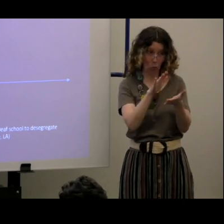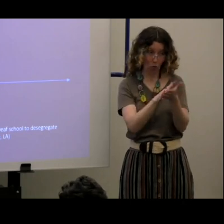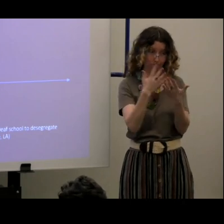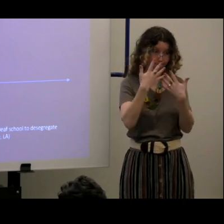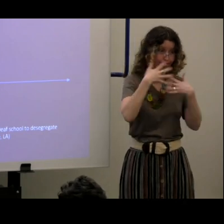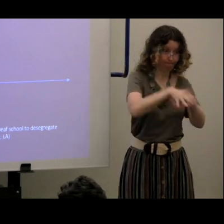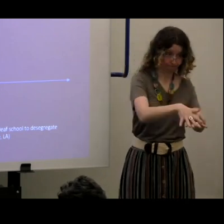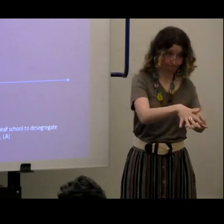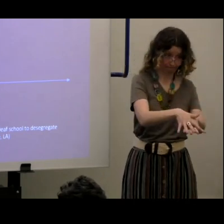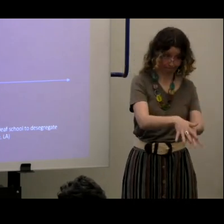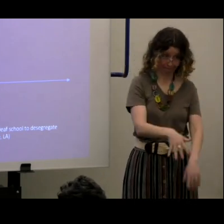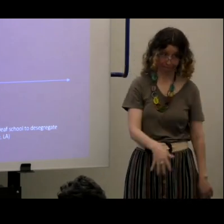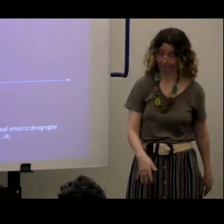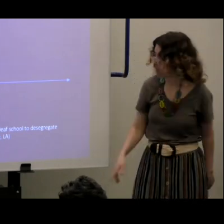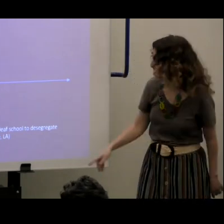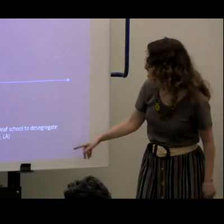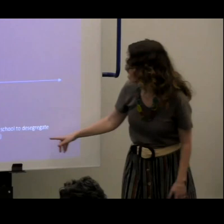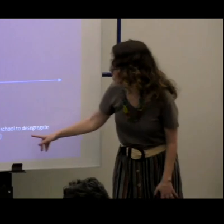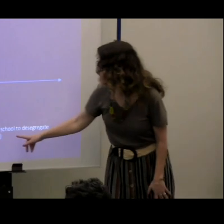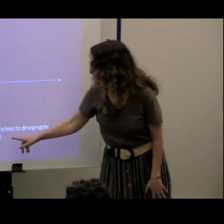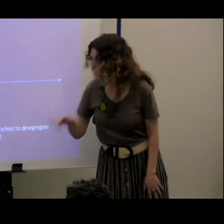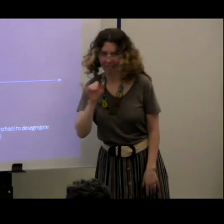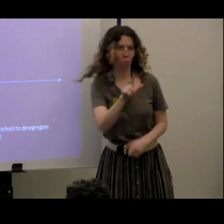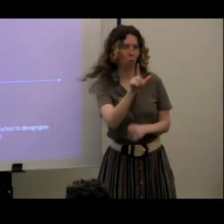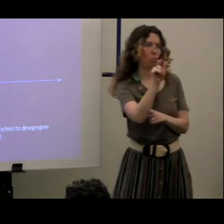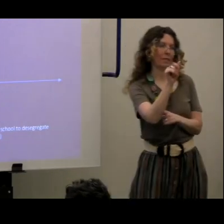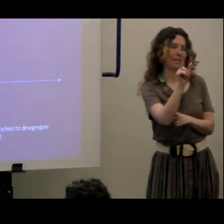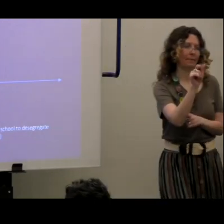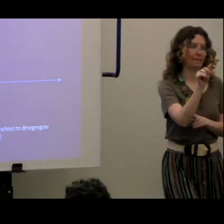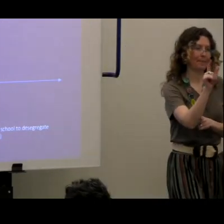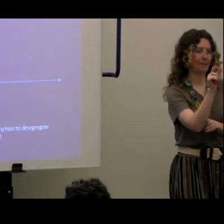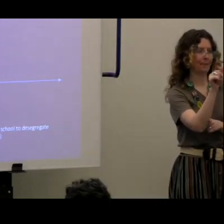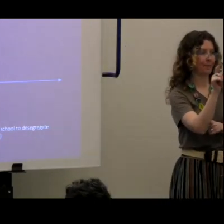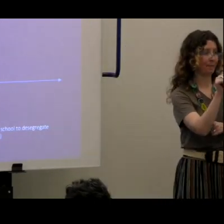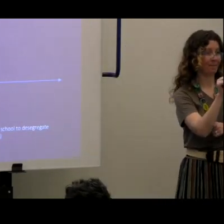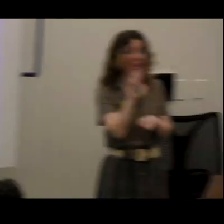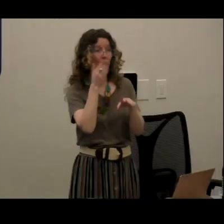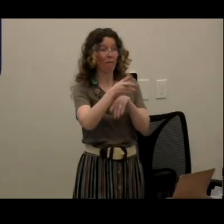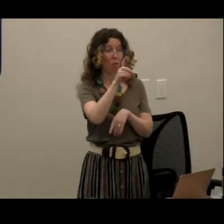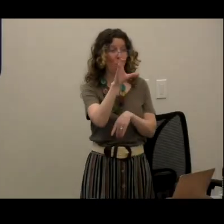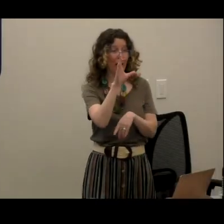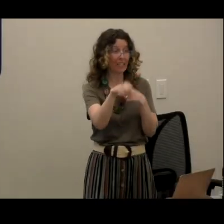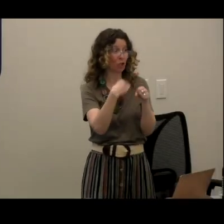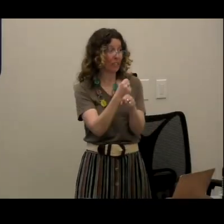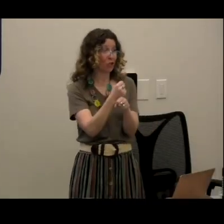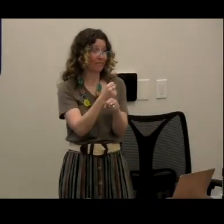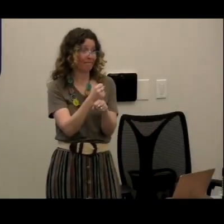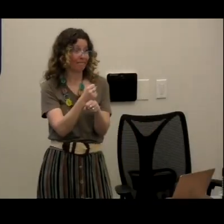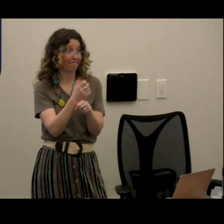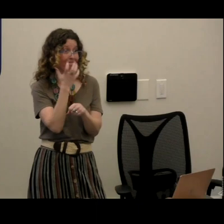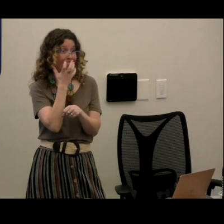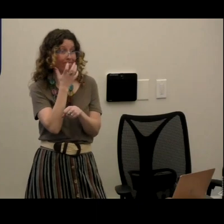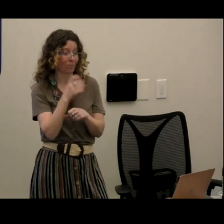was when the final last school to this desegregate. And so that was Scotlandale,